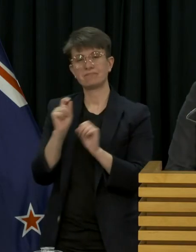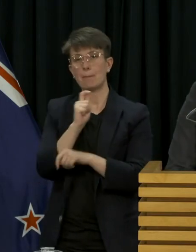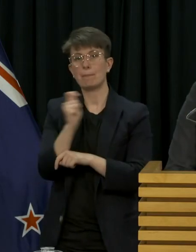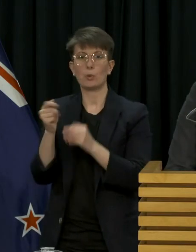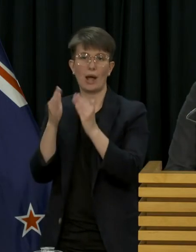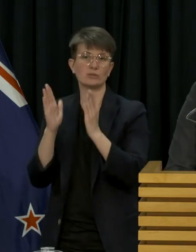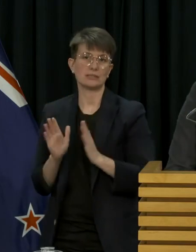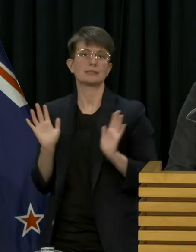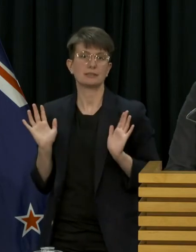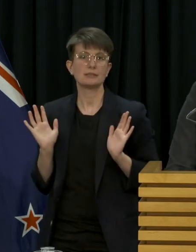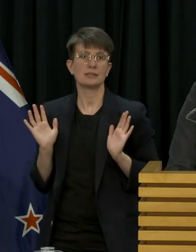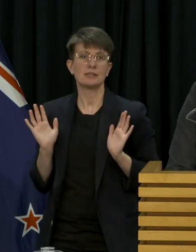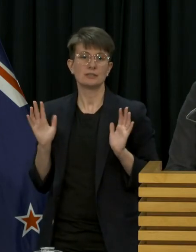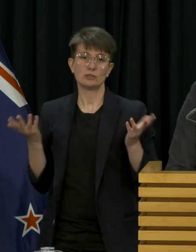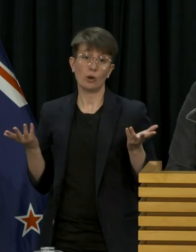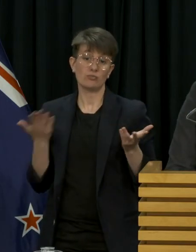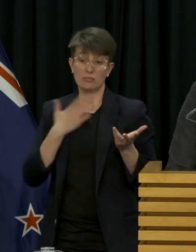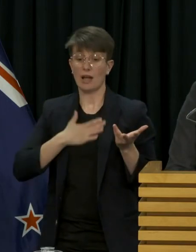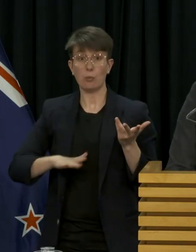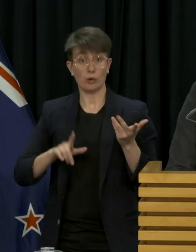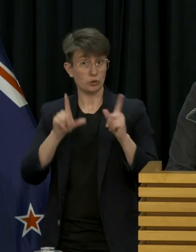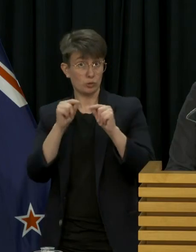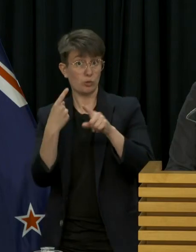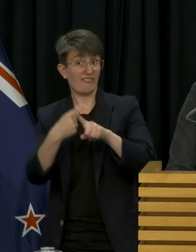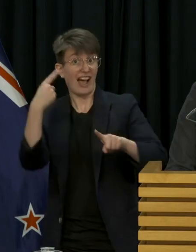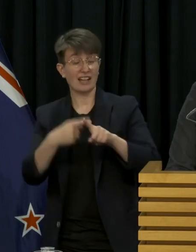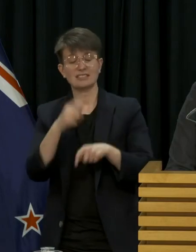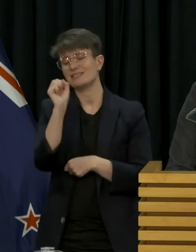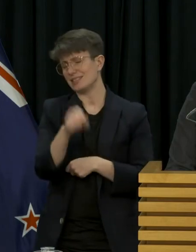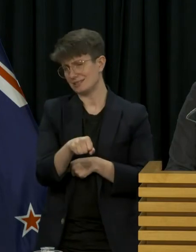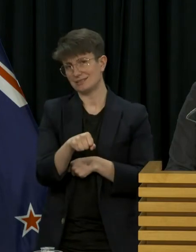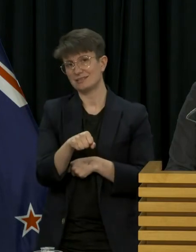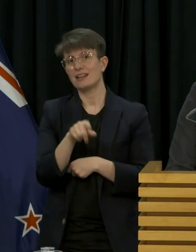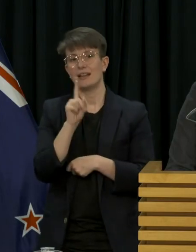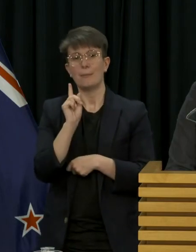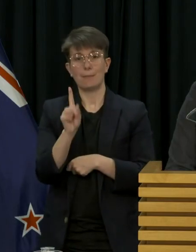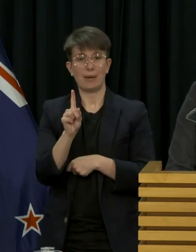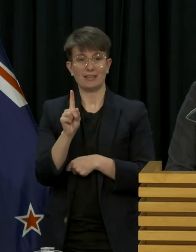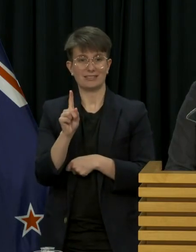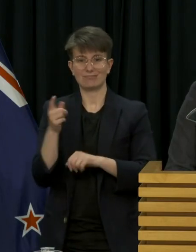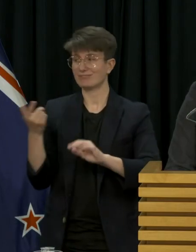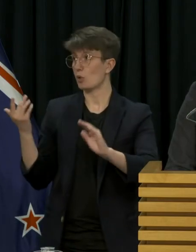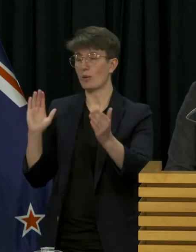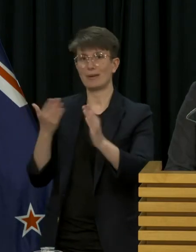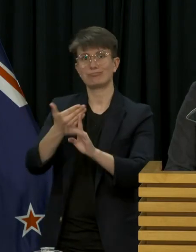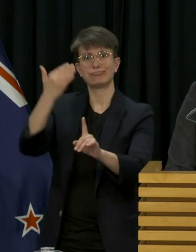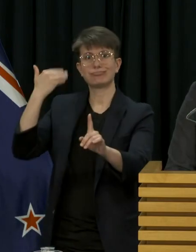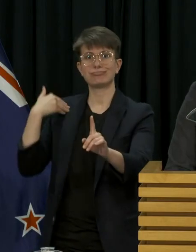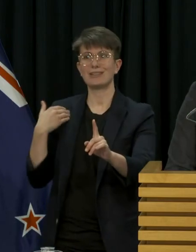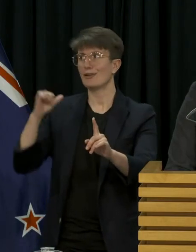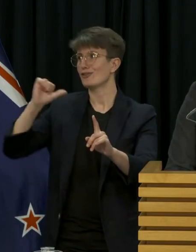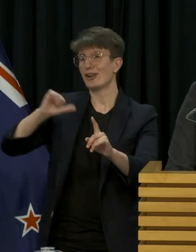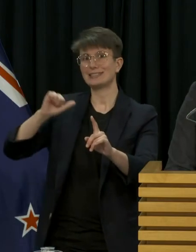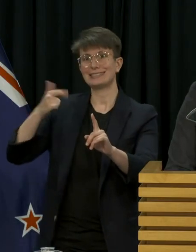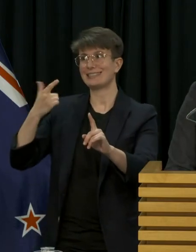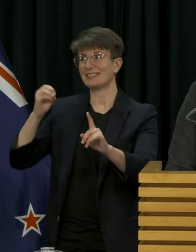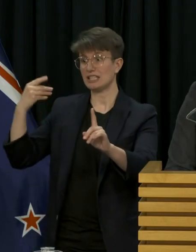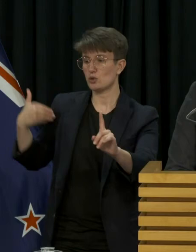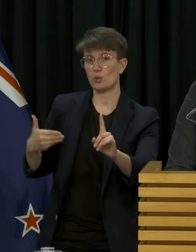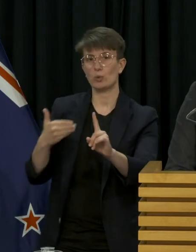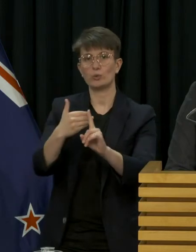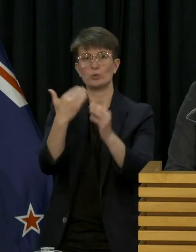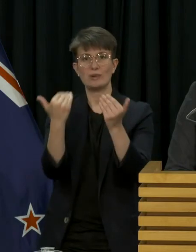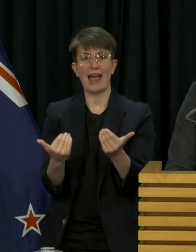1970s. Would I like us to be able to do it at an even greater rate? Of course, but there are limits to what we're able to do with some of the